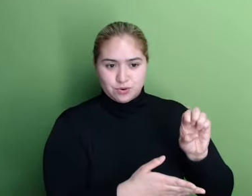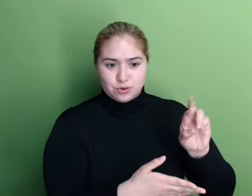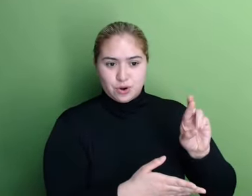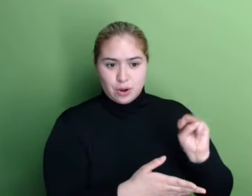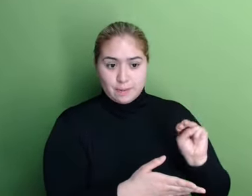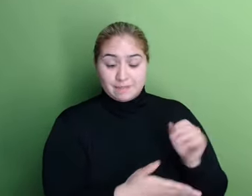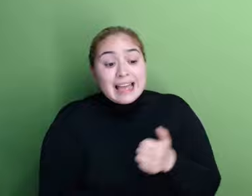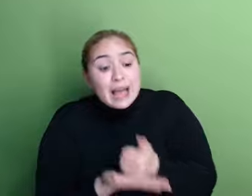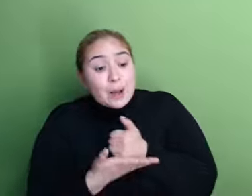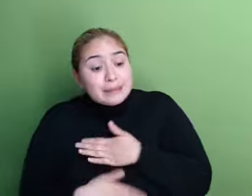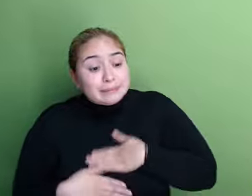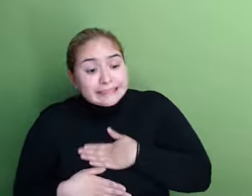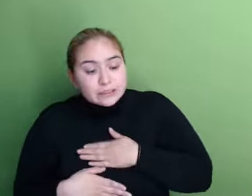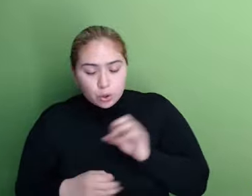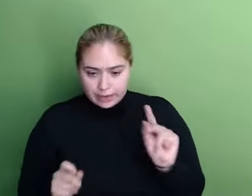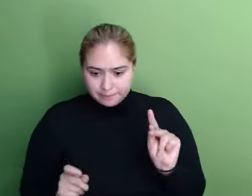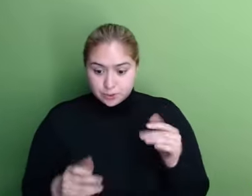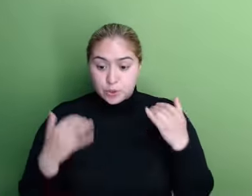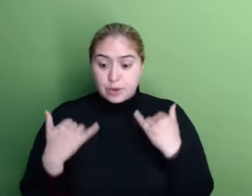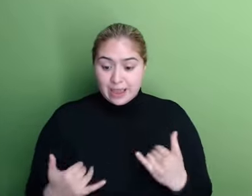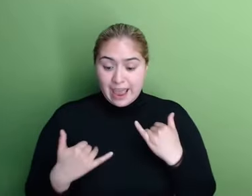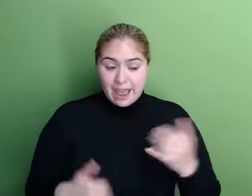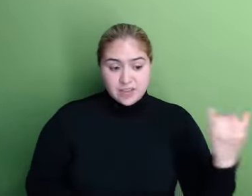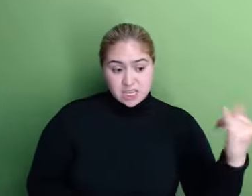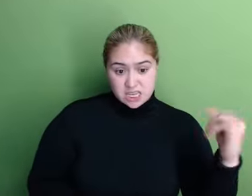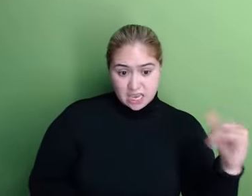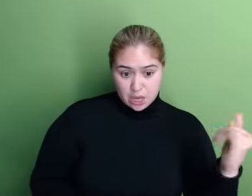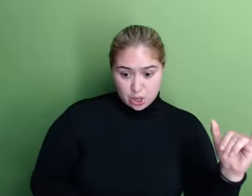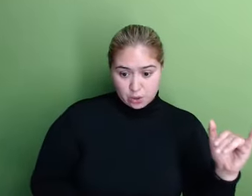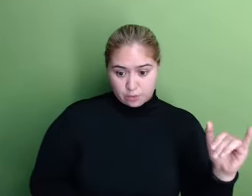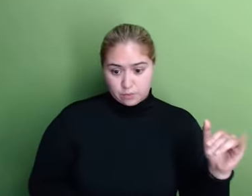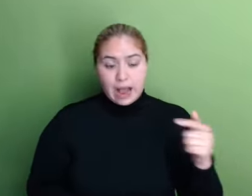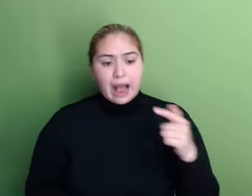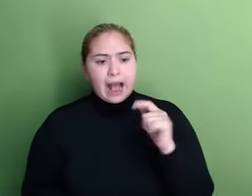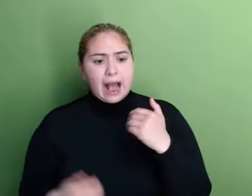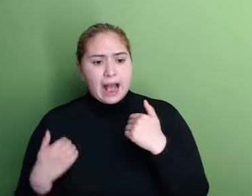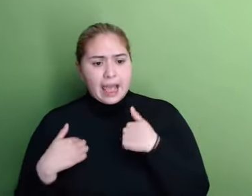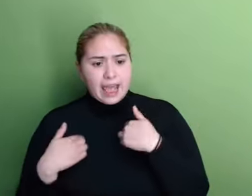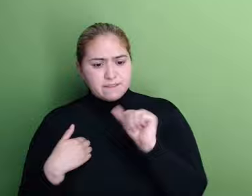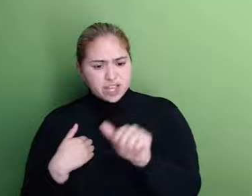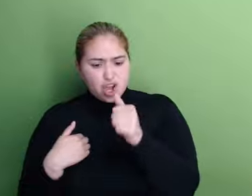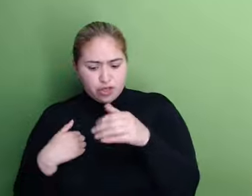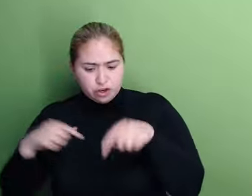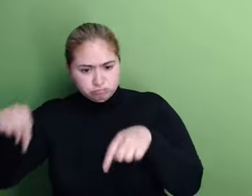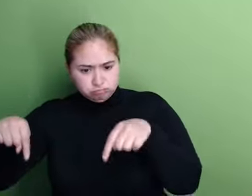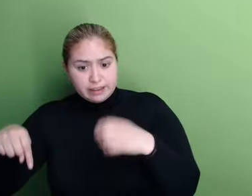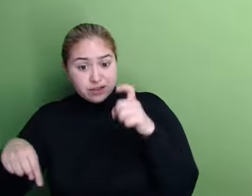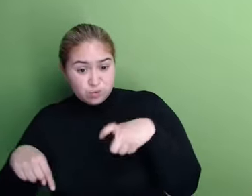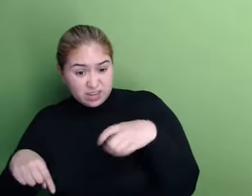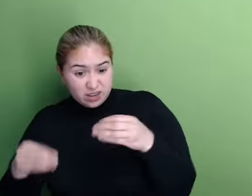please? So we're going to make the ectoderm yellow, and here's some more mesoderm if you guys need some more mesoderm. And make sure each